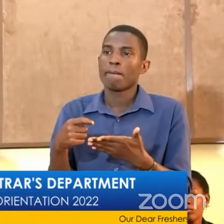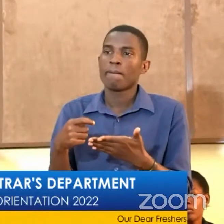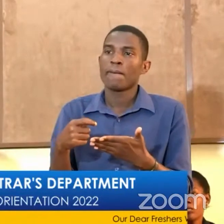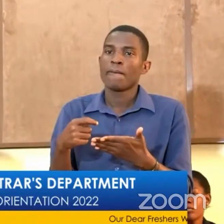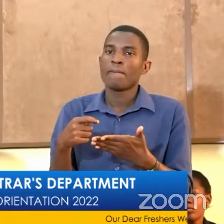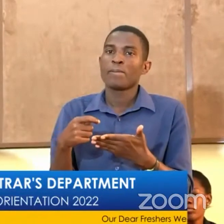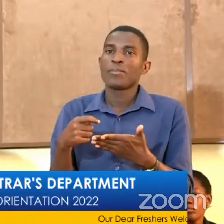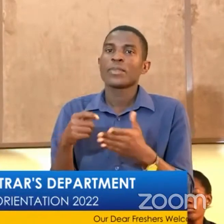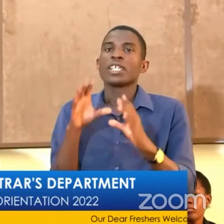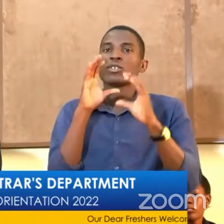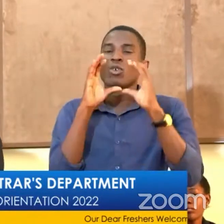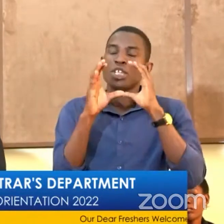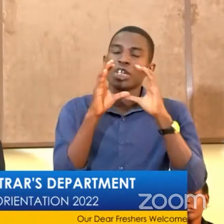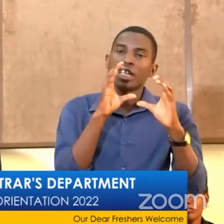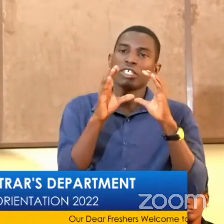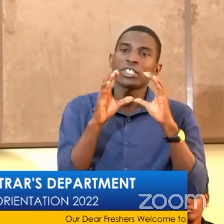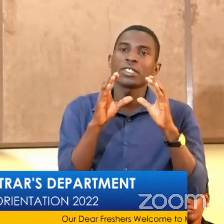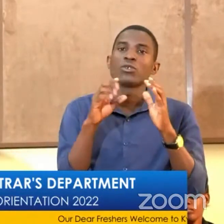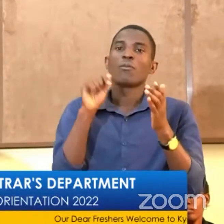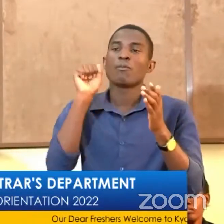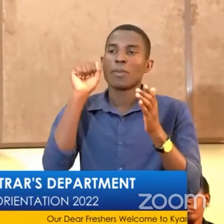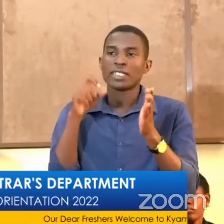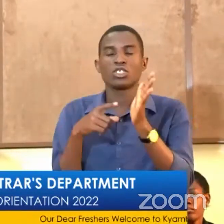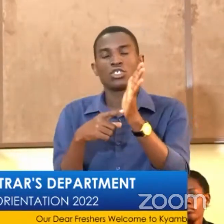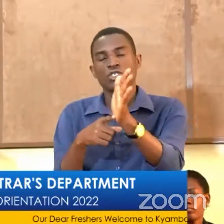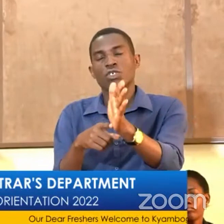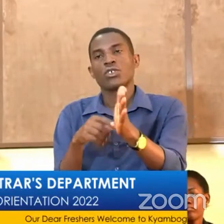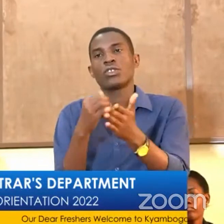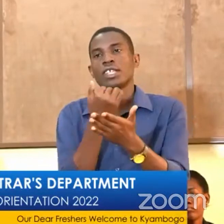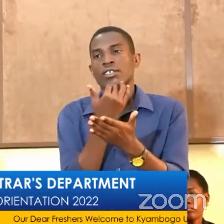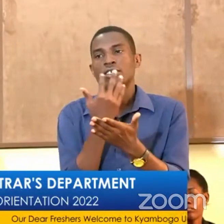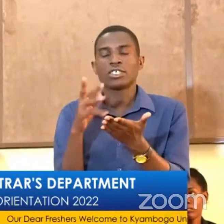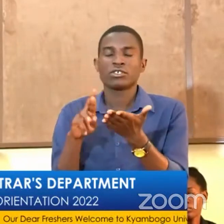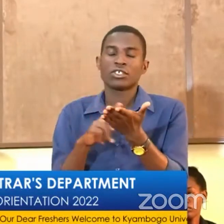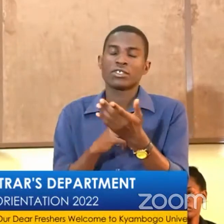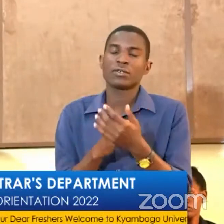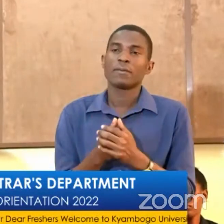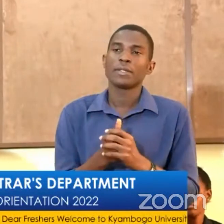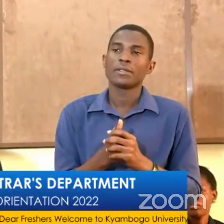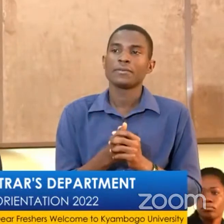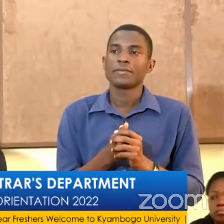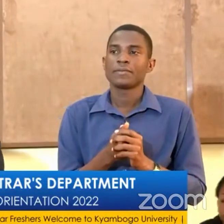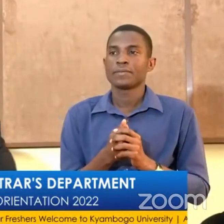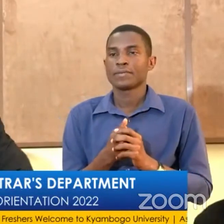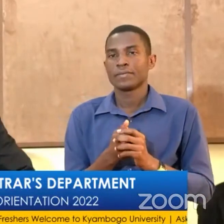in terms of communication, indicate the registration number.